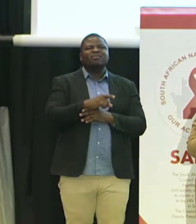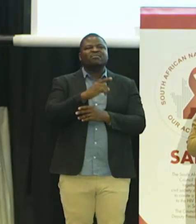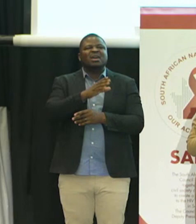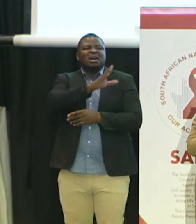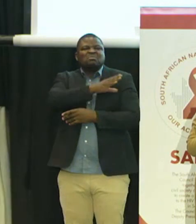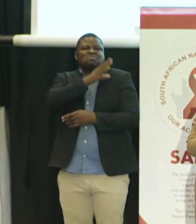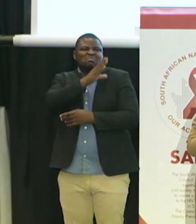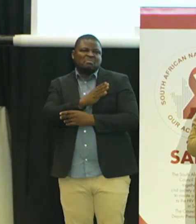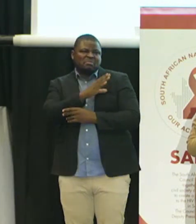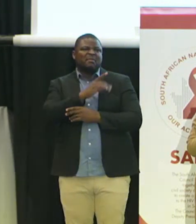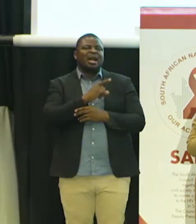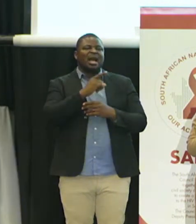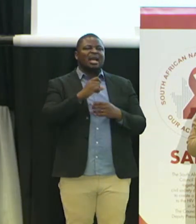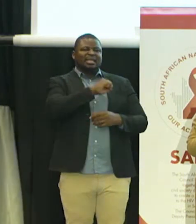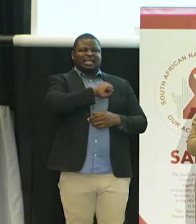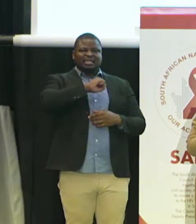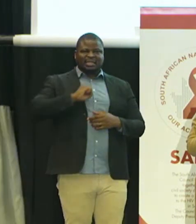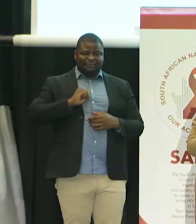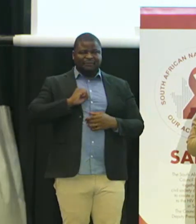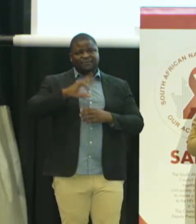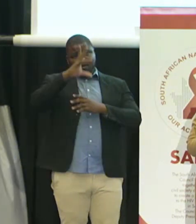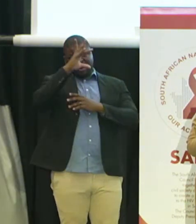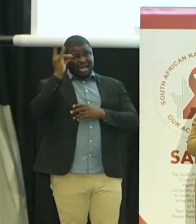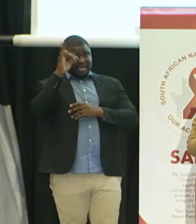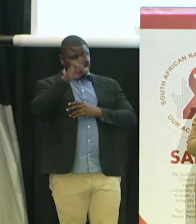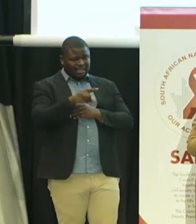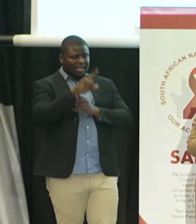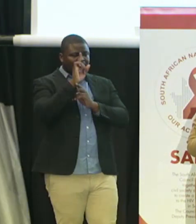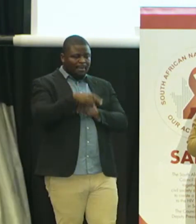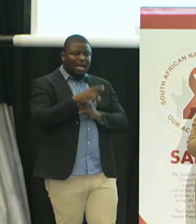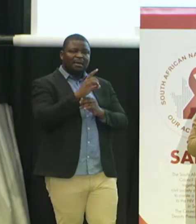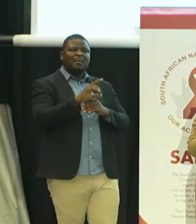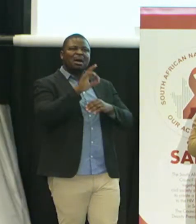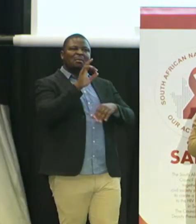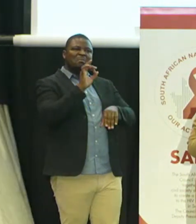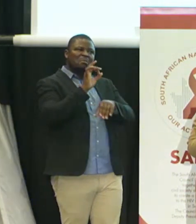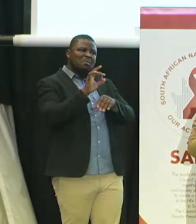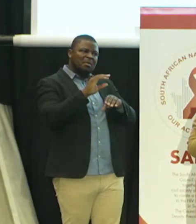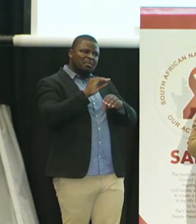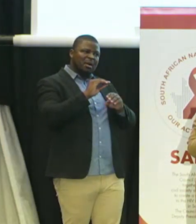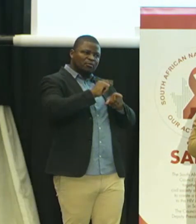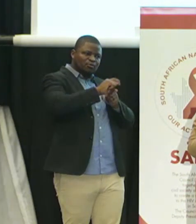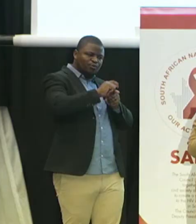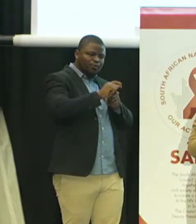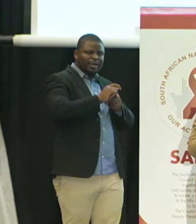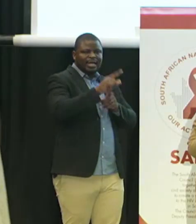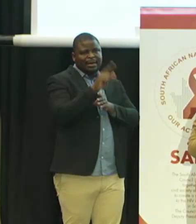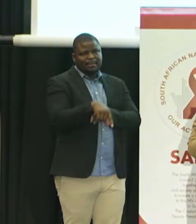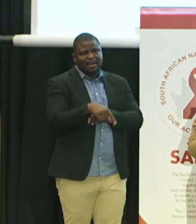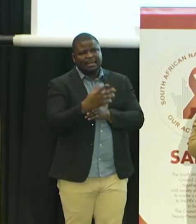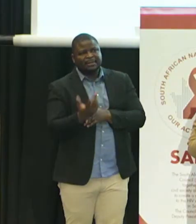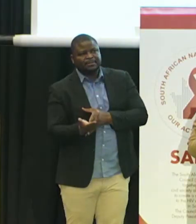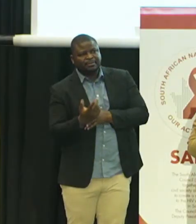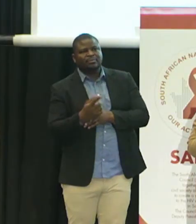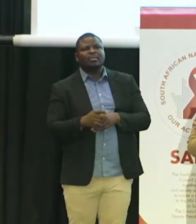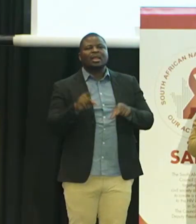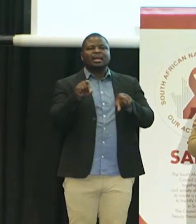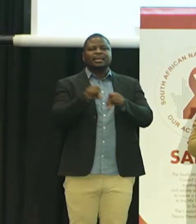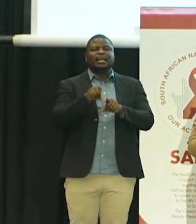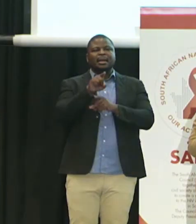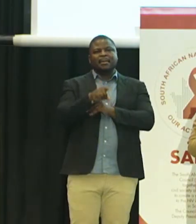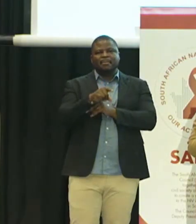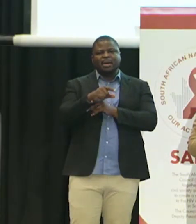sensitized, that there are job aids in the consulting rooms, that there are posters and peer educators